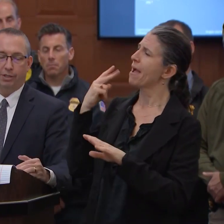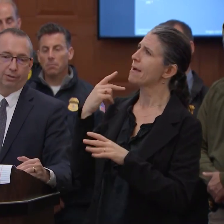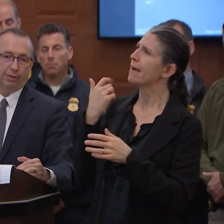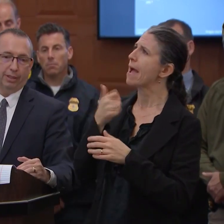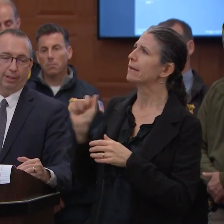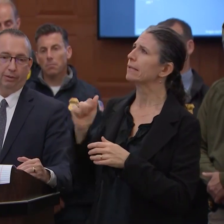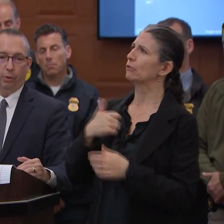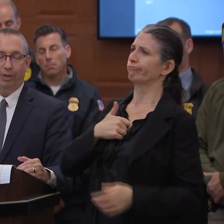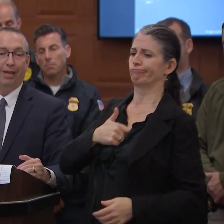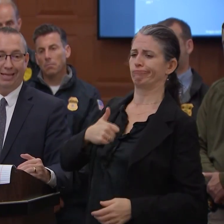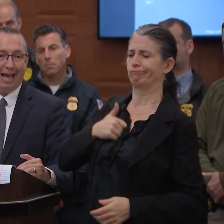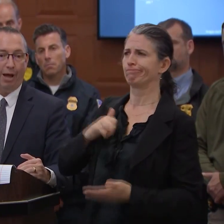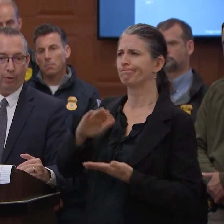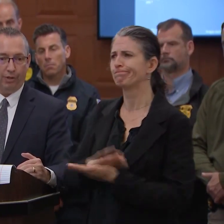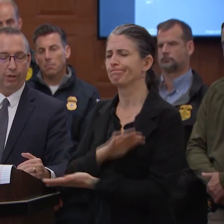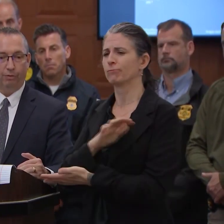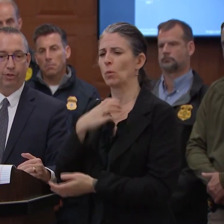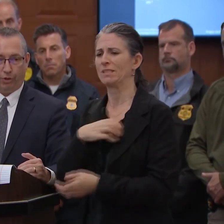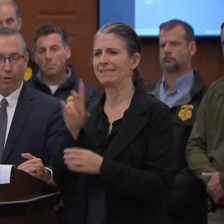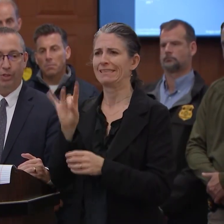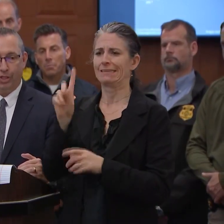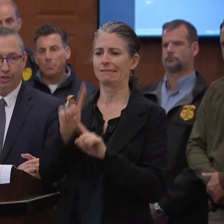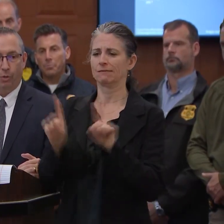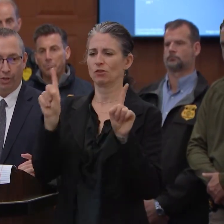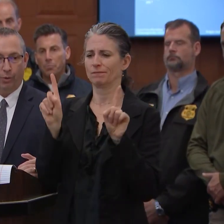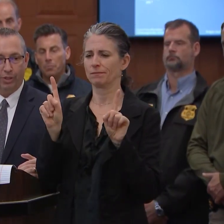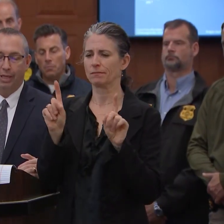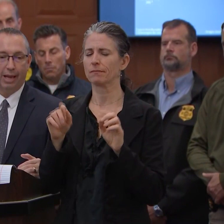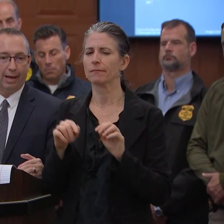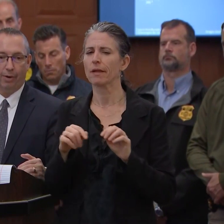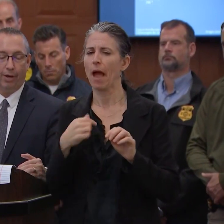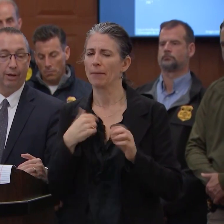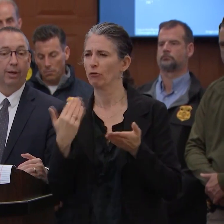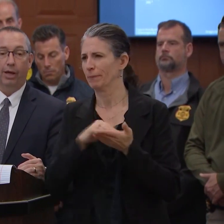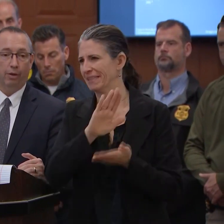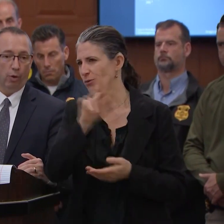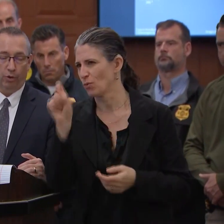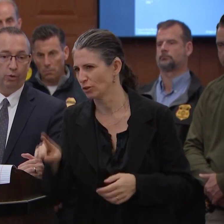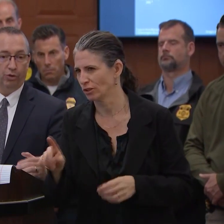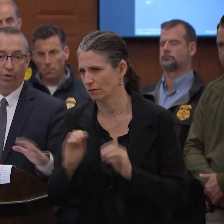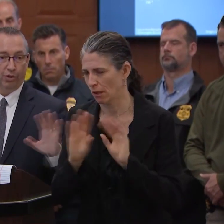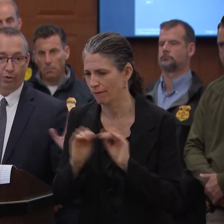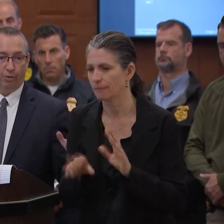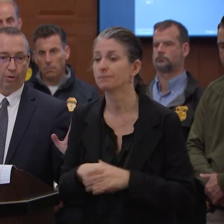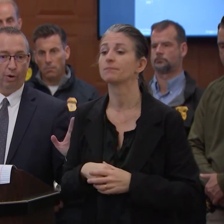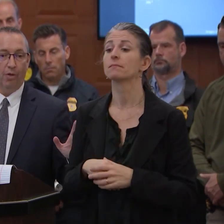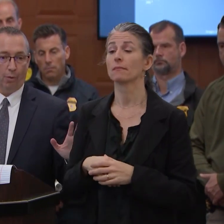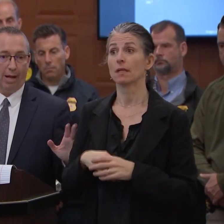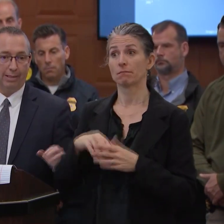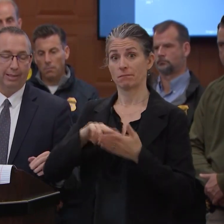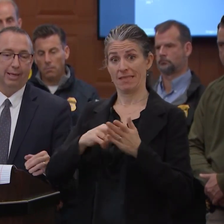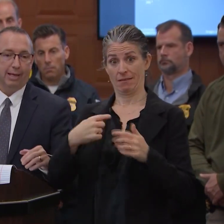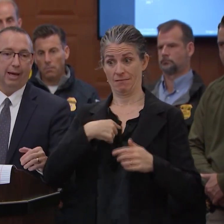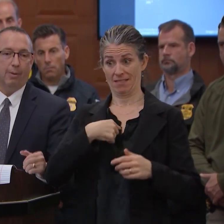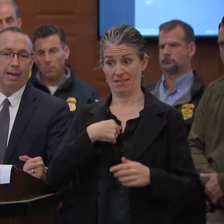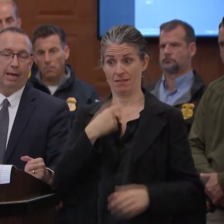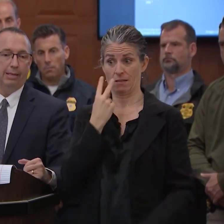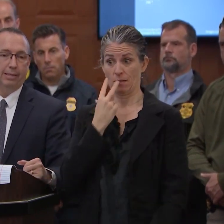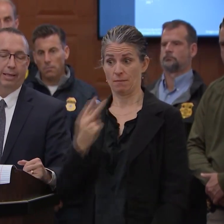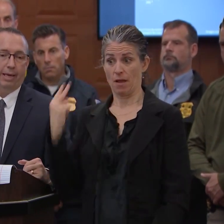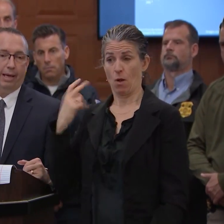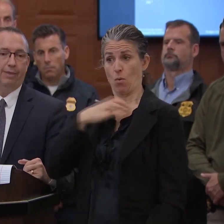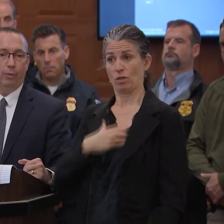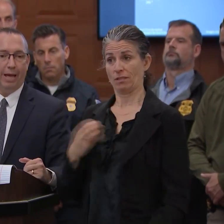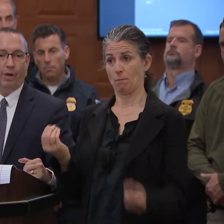question is, do we think now we should have surged additional resources to that area, either those 2 searches or otherwise?